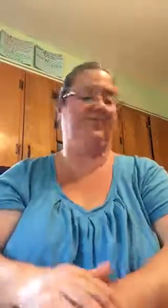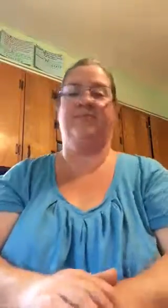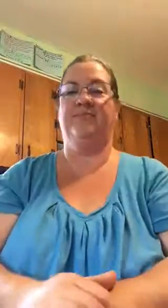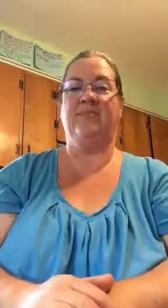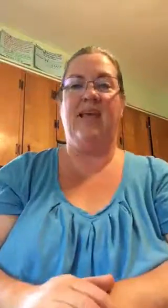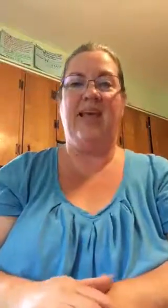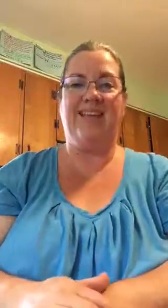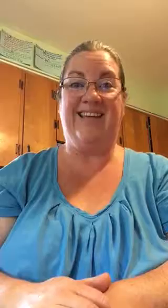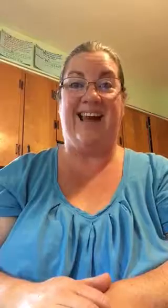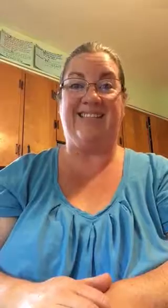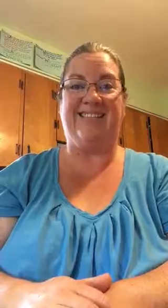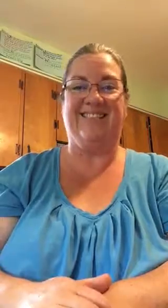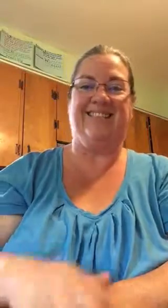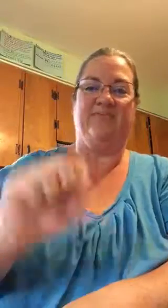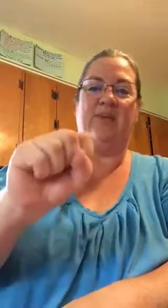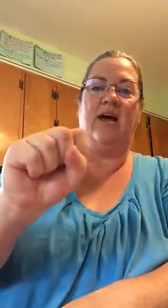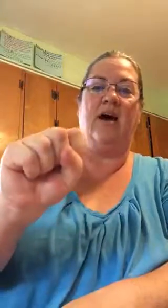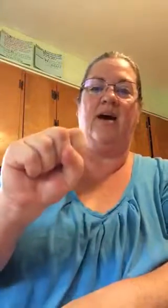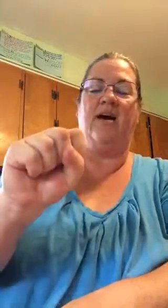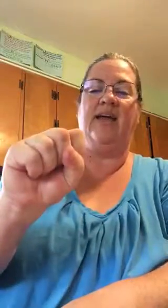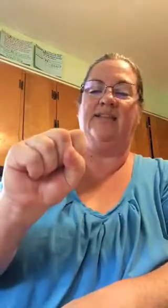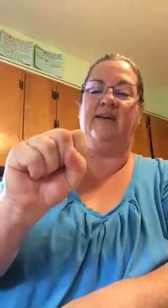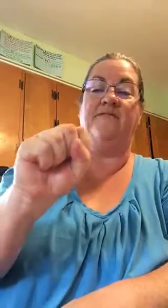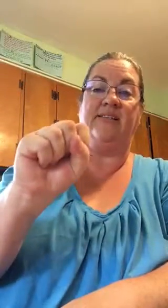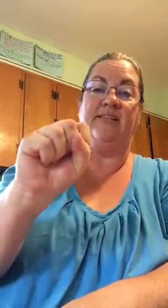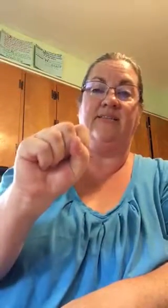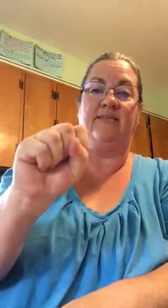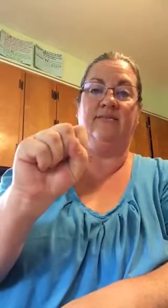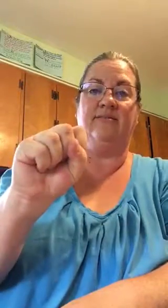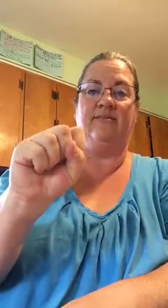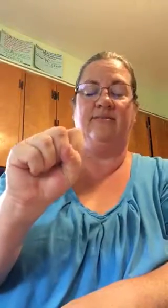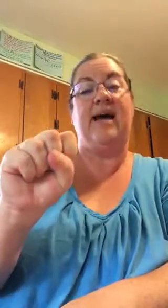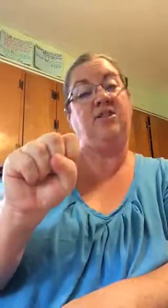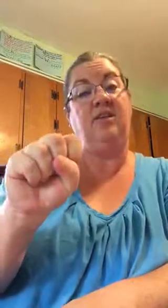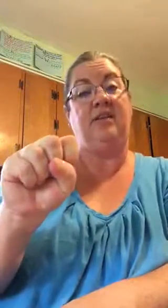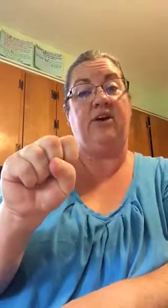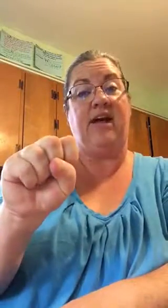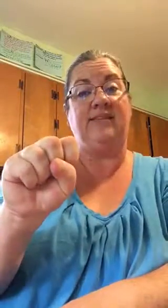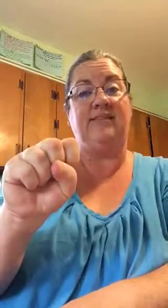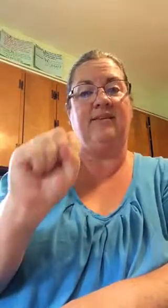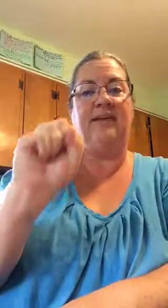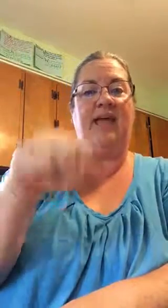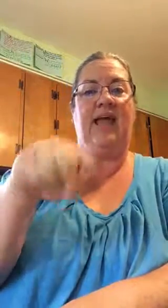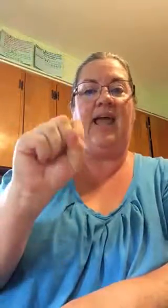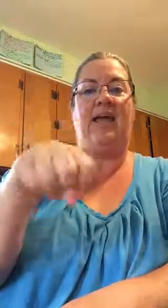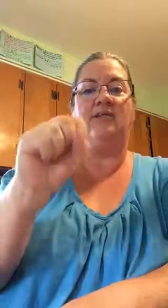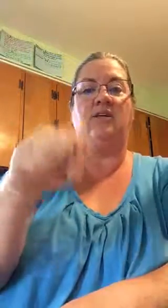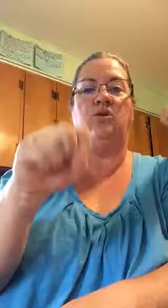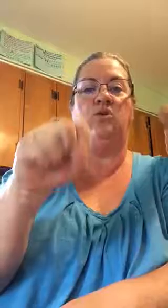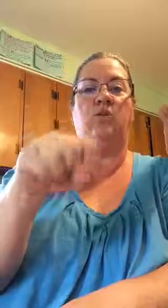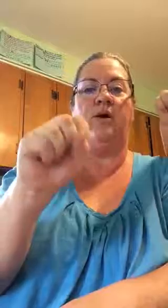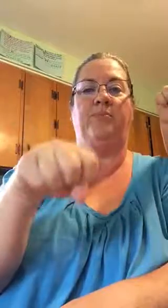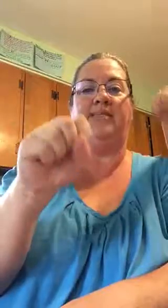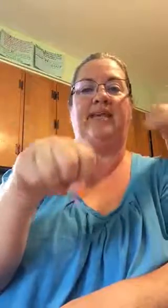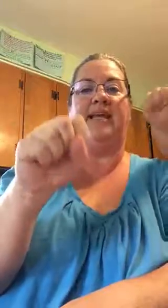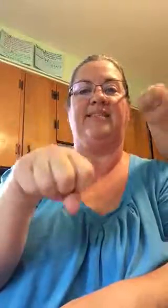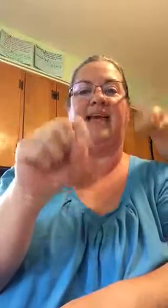phone. And yes, it's a fist, actually the letter S, and you pretend like it's a